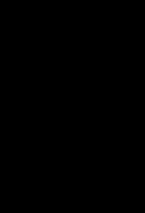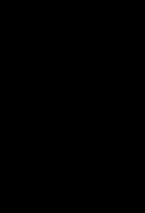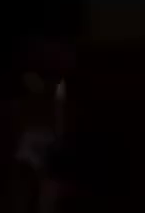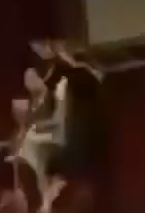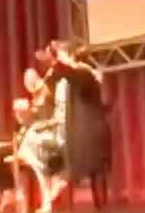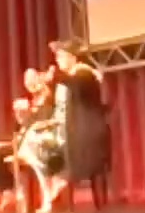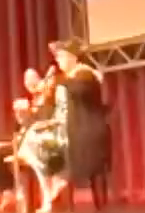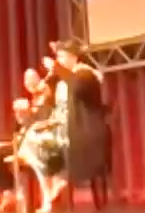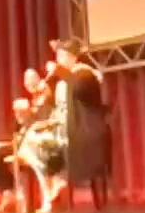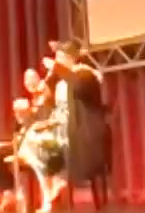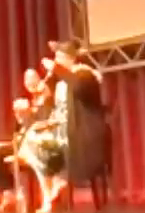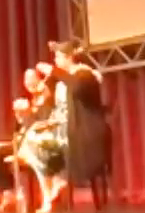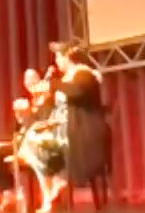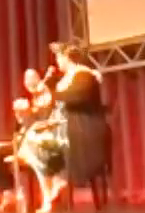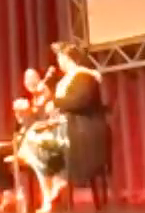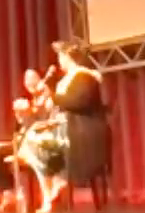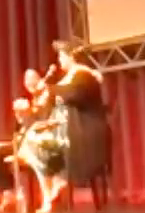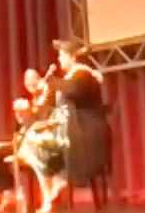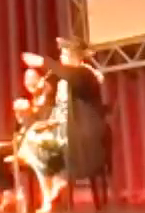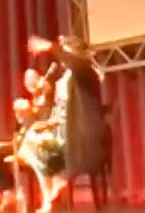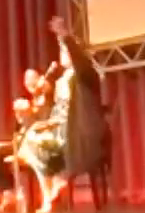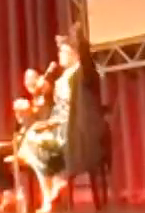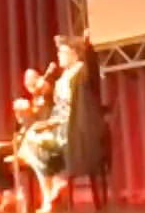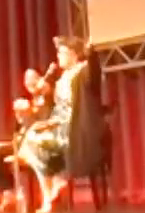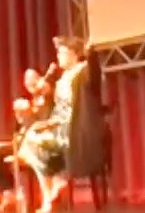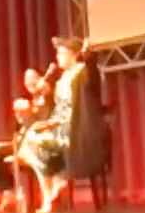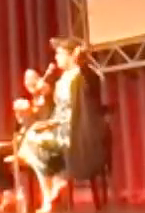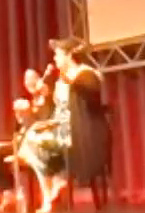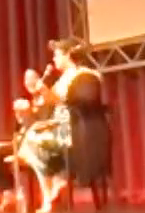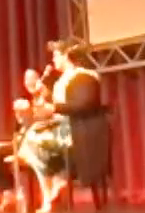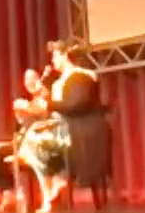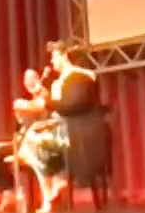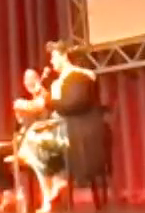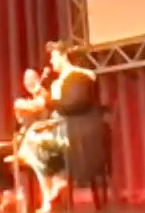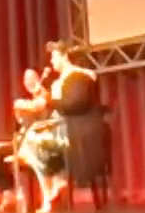have some food, some social intercourse, yeah?